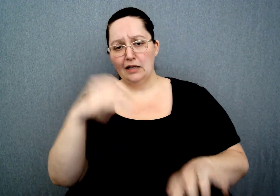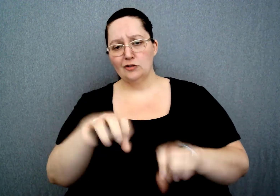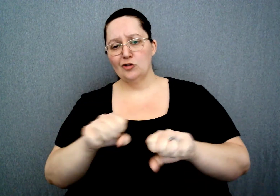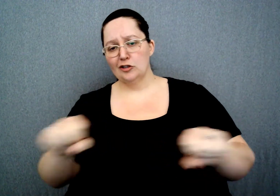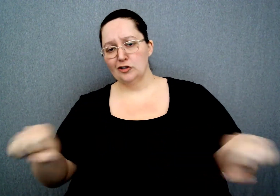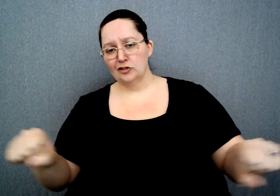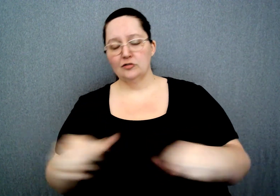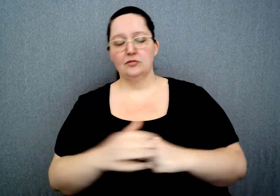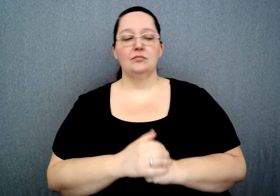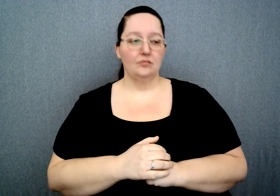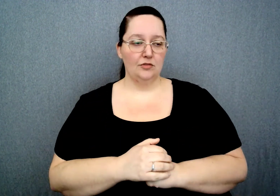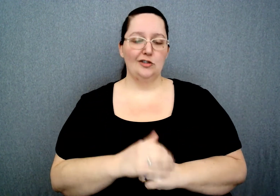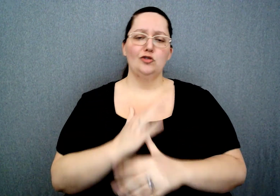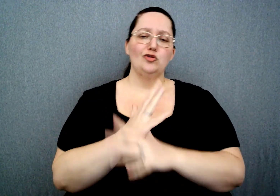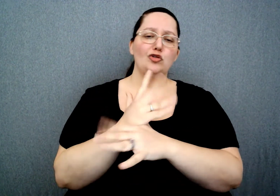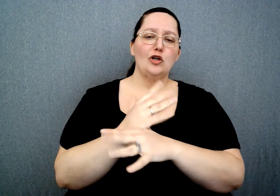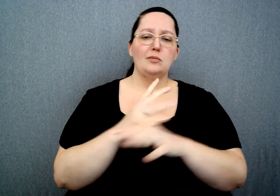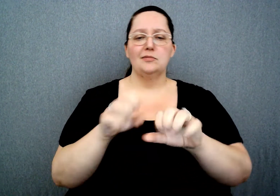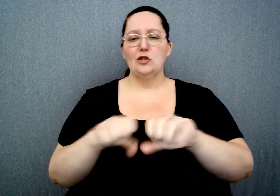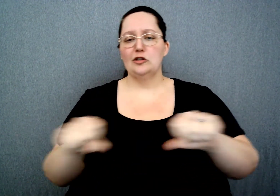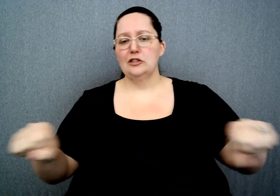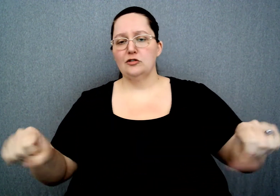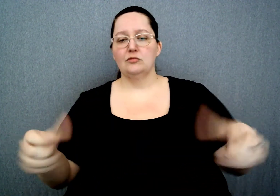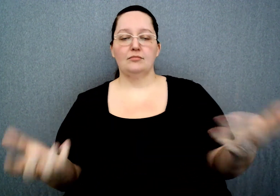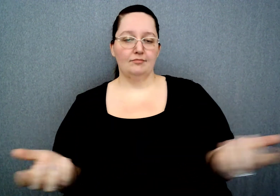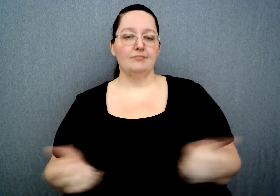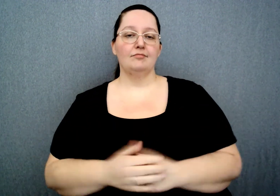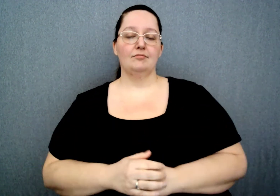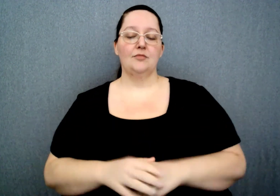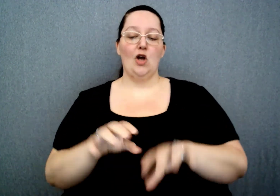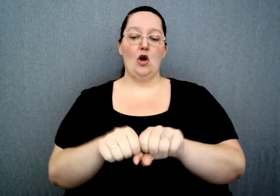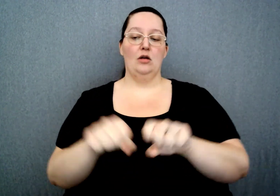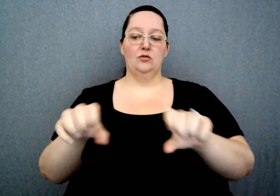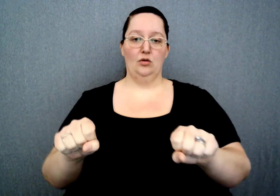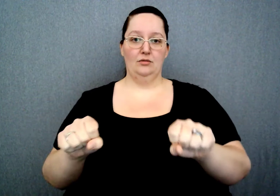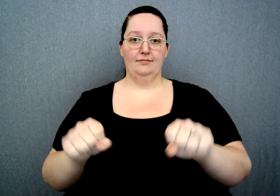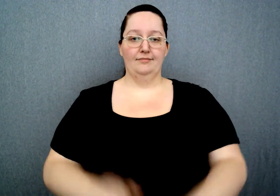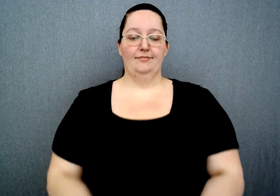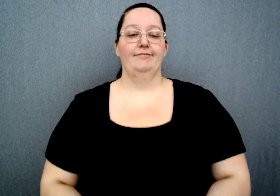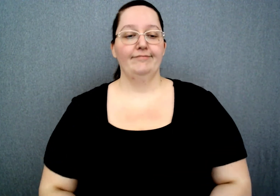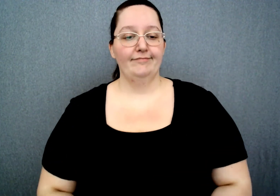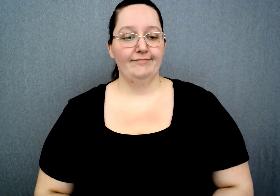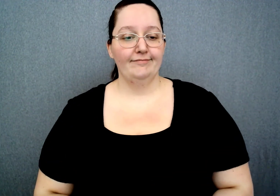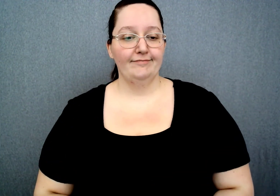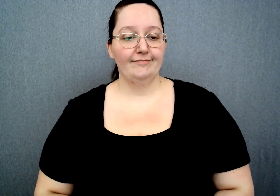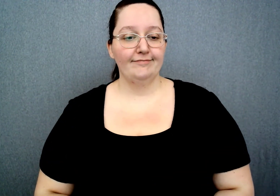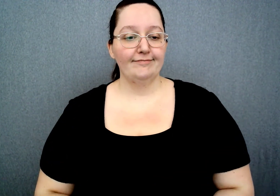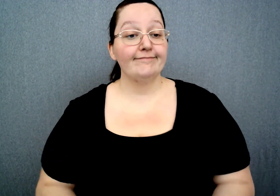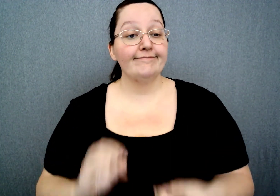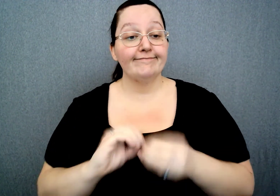Sausage. Italian sausage, German sausage, and so forth. So, hot dog is twice, sausage is